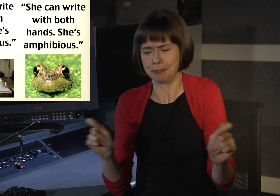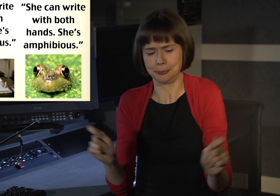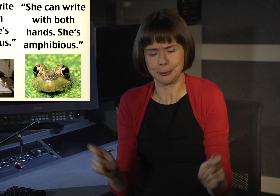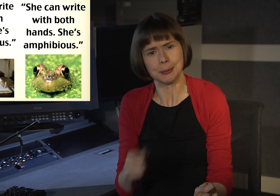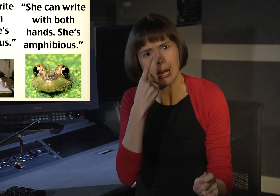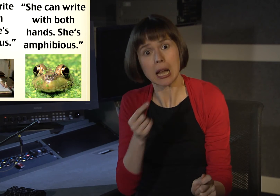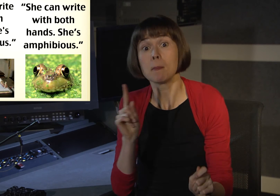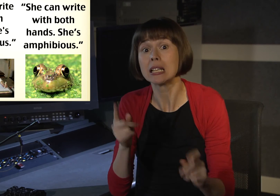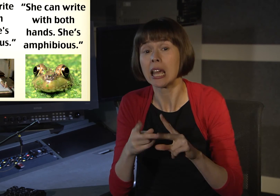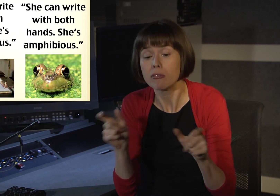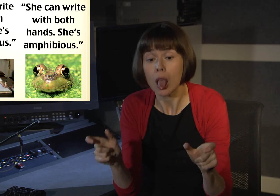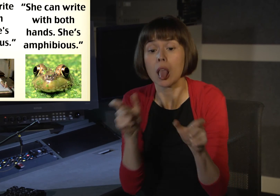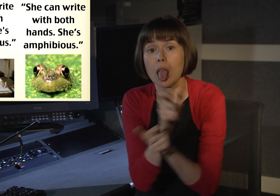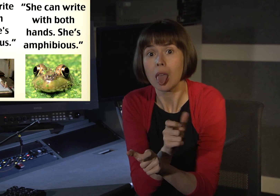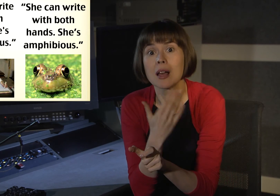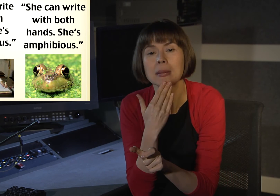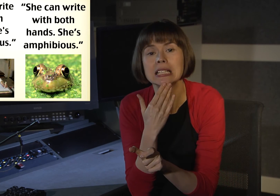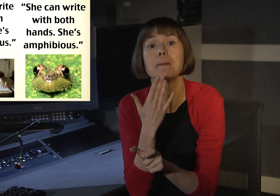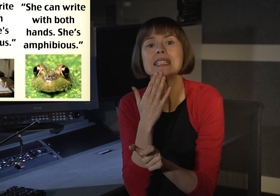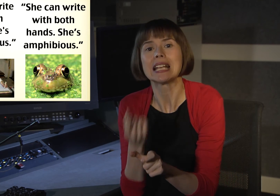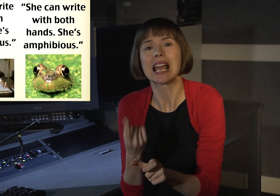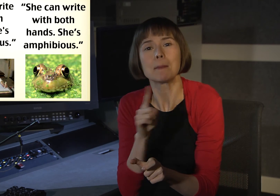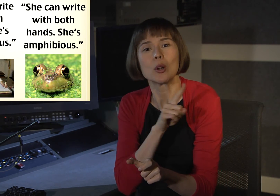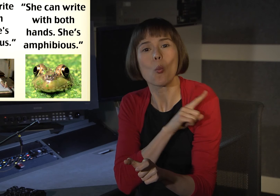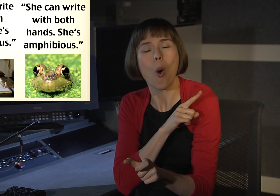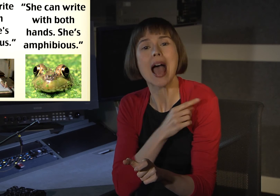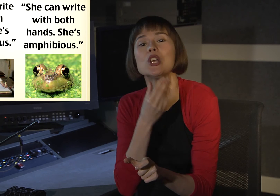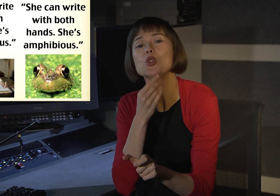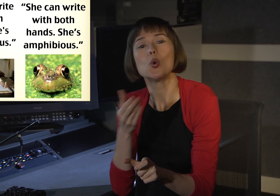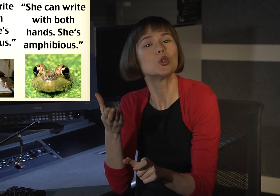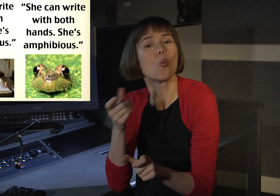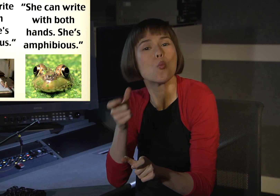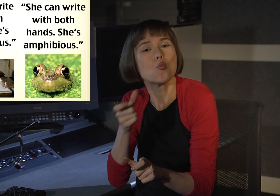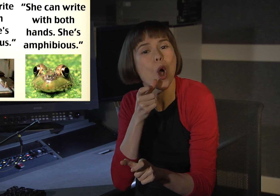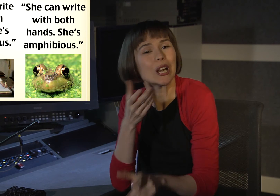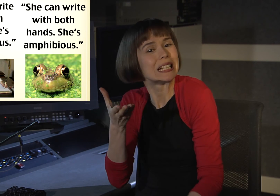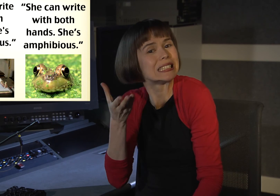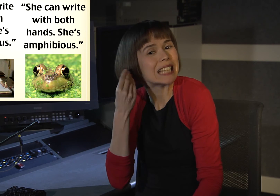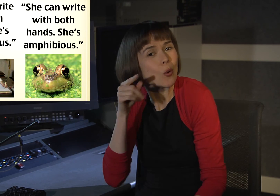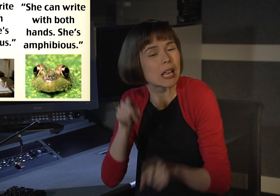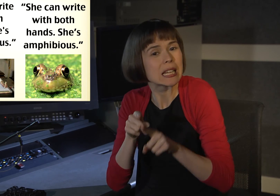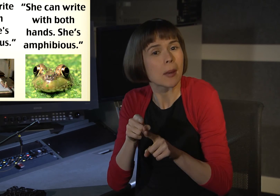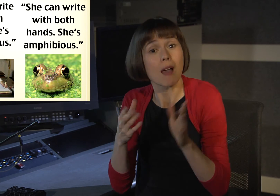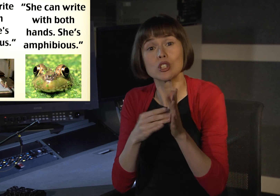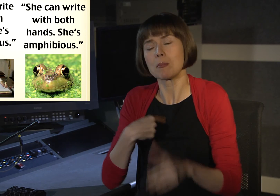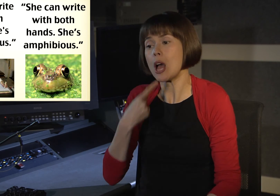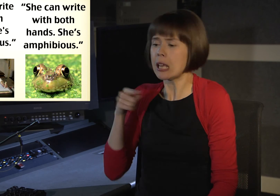But if a malapropism occurred, I would use a word which sounded similar